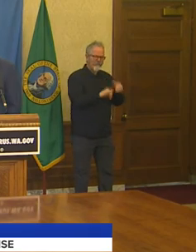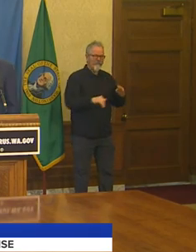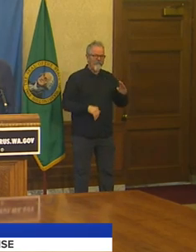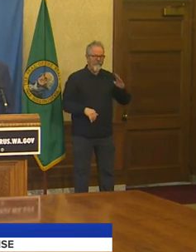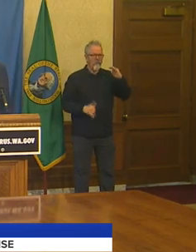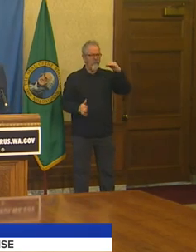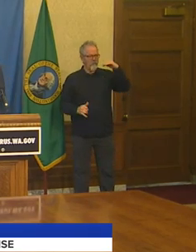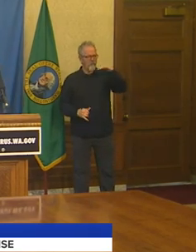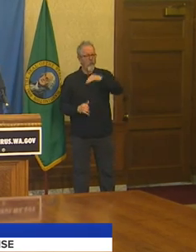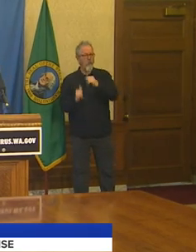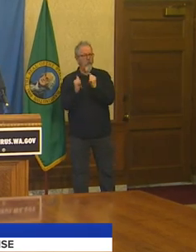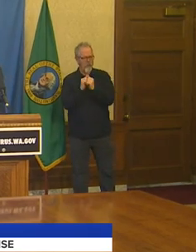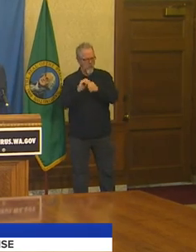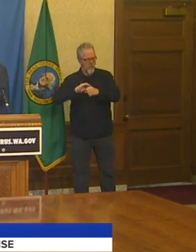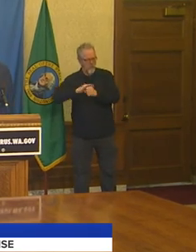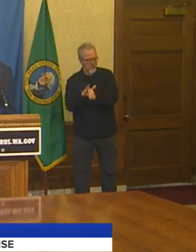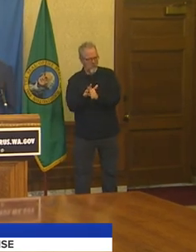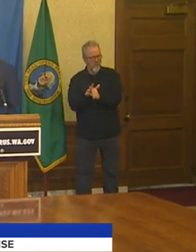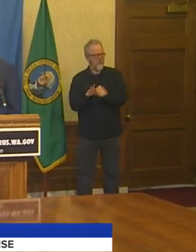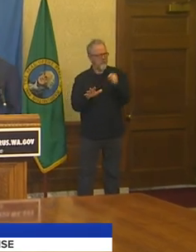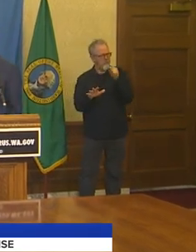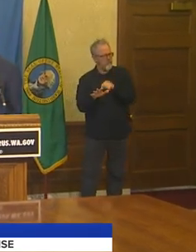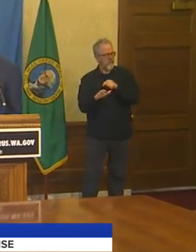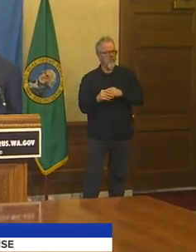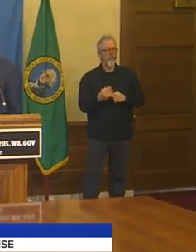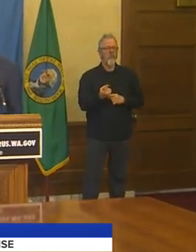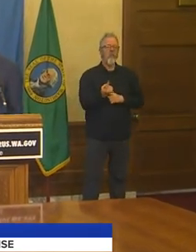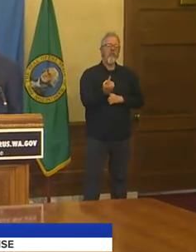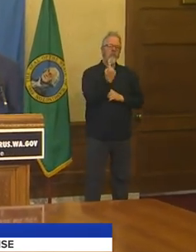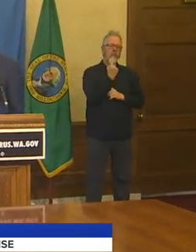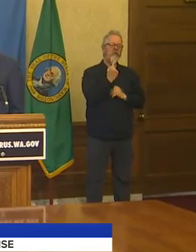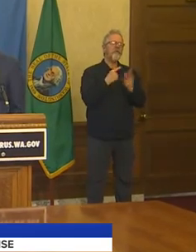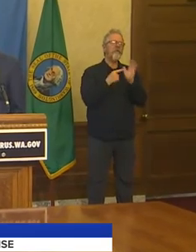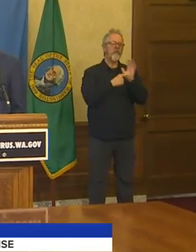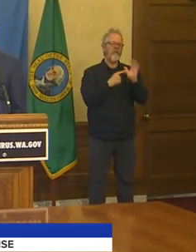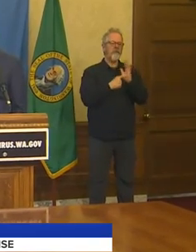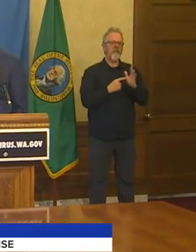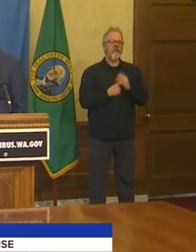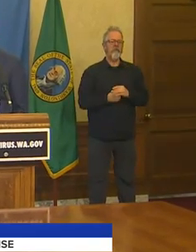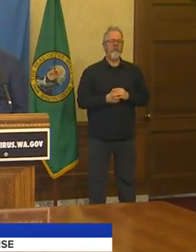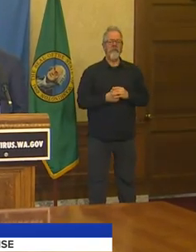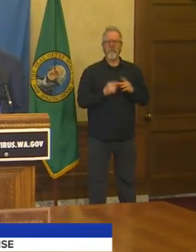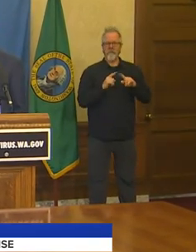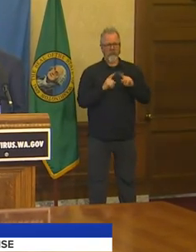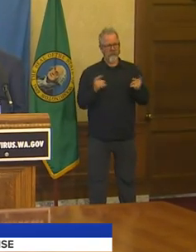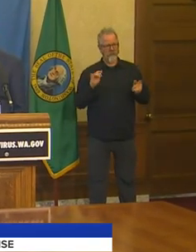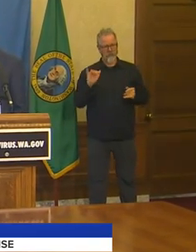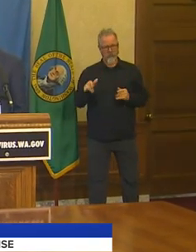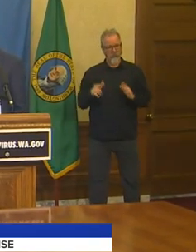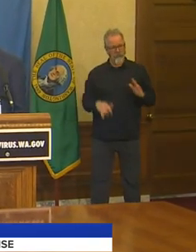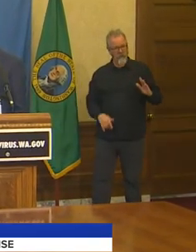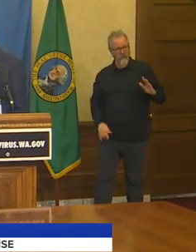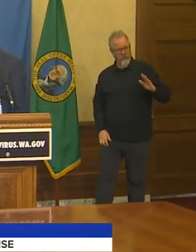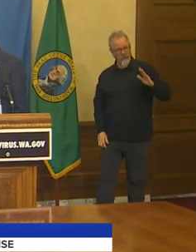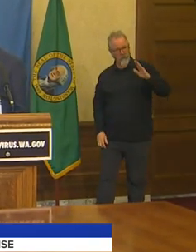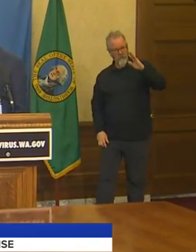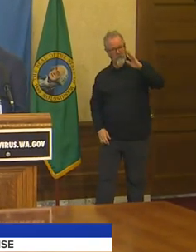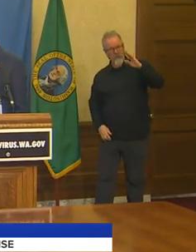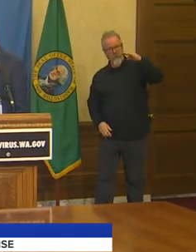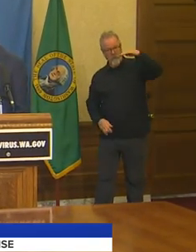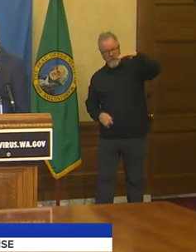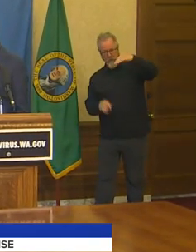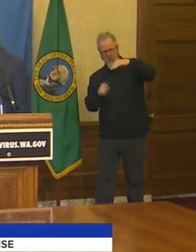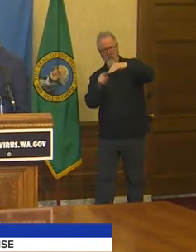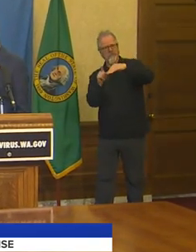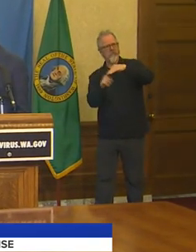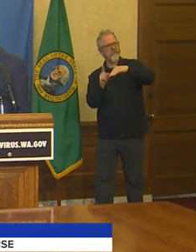this is just one metric that we look at, but if you look at this metric, it would suggest that we have made progress.